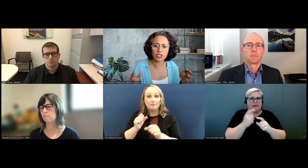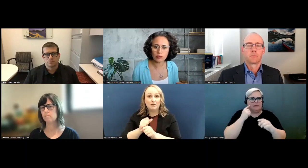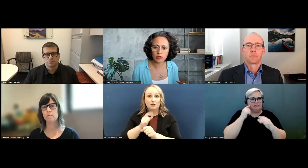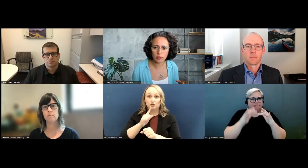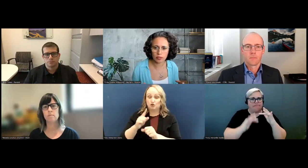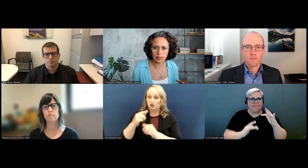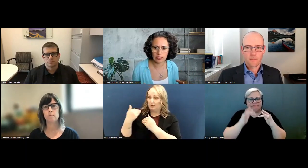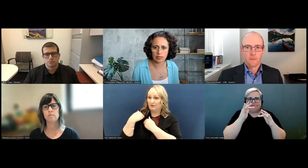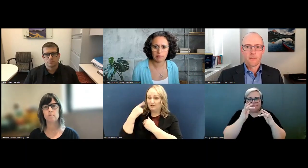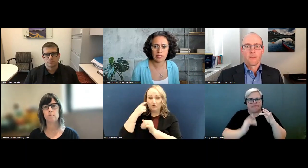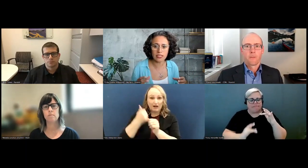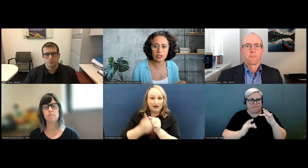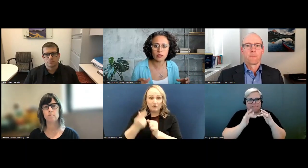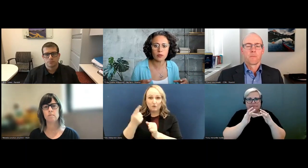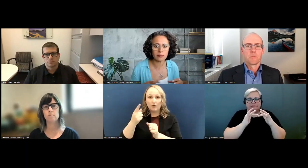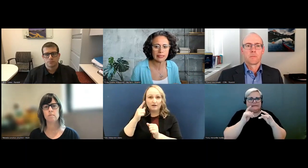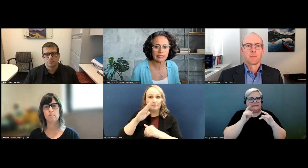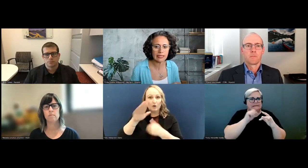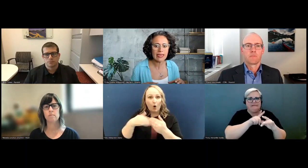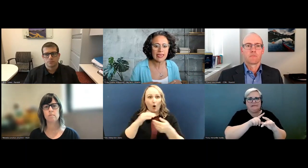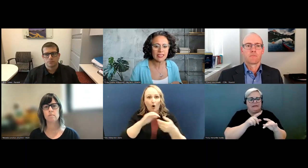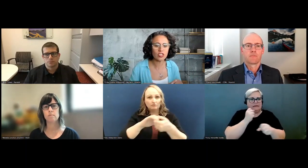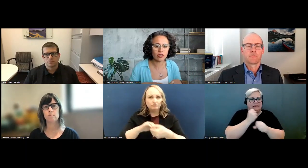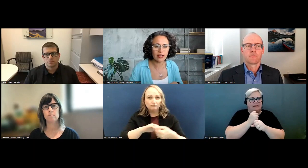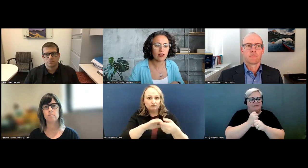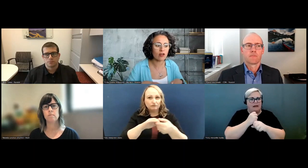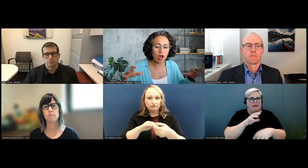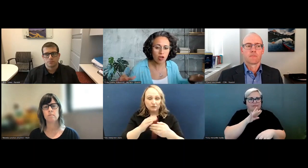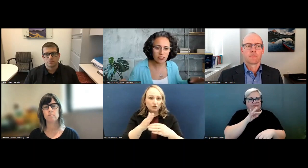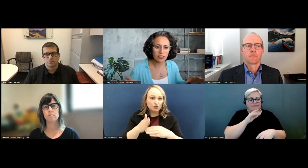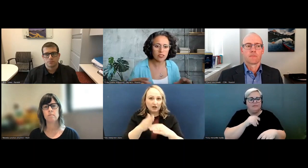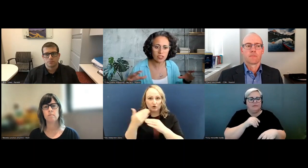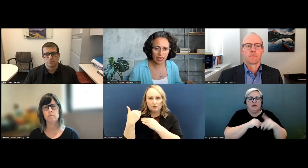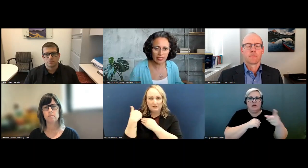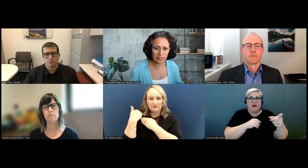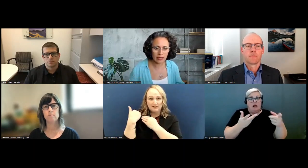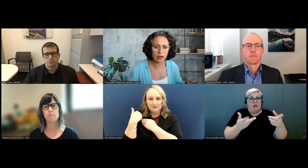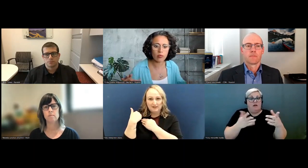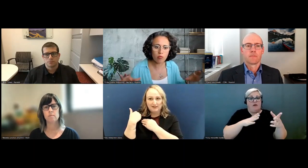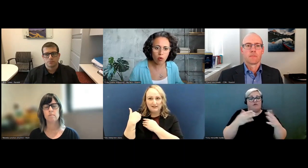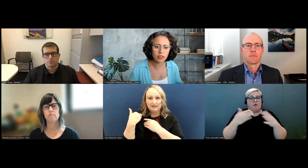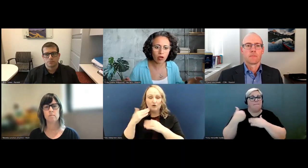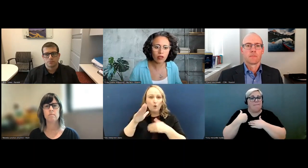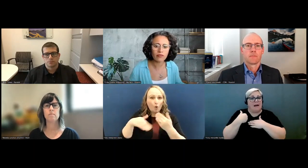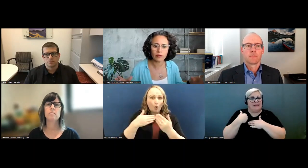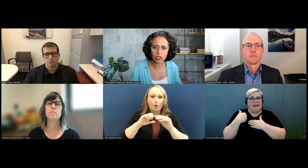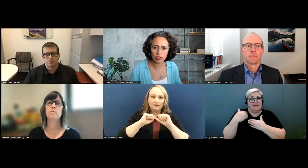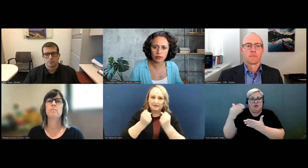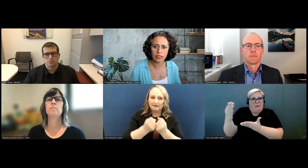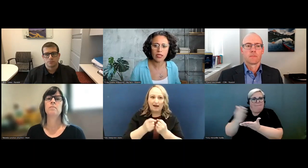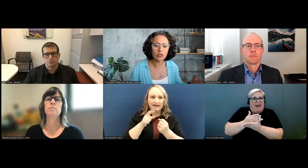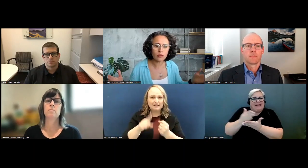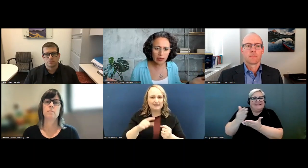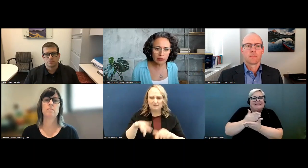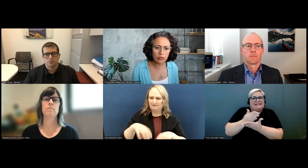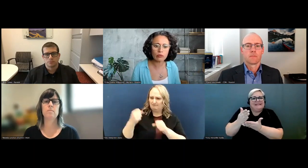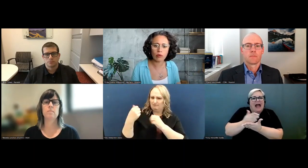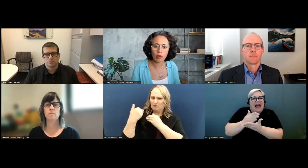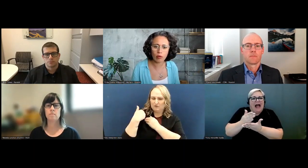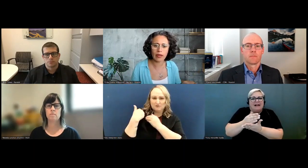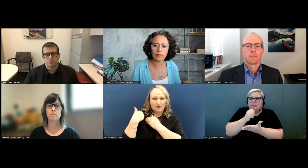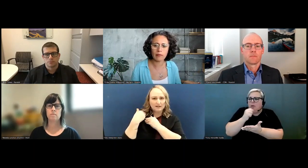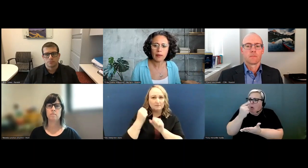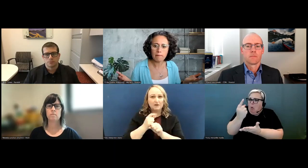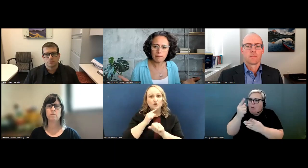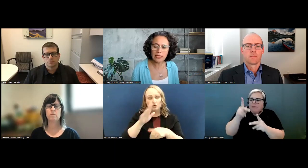but a shared responsibility, because this responsibility is shared across society. Like, we want all of our children to be able to